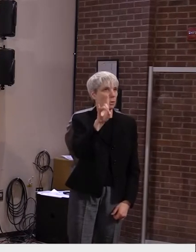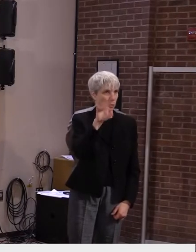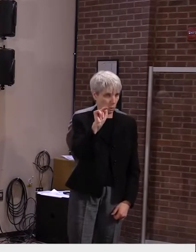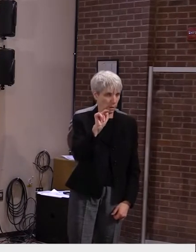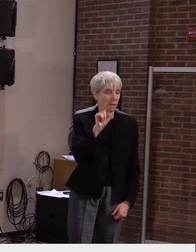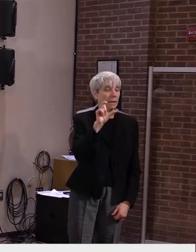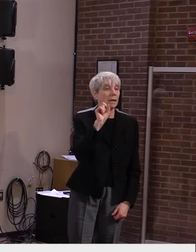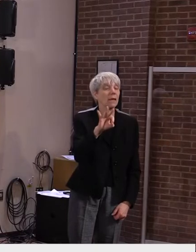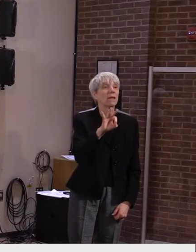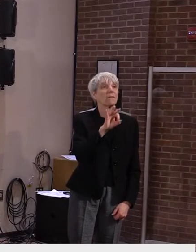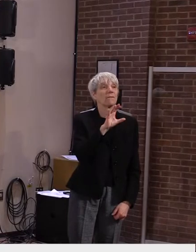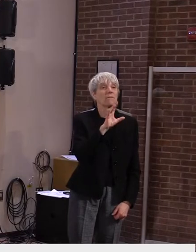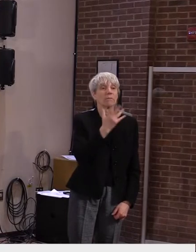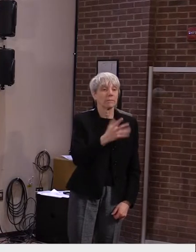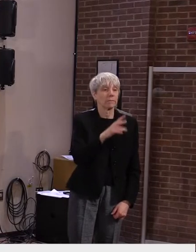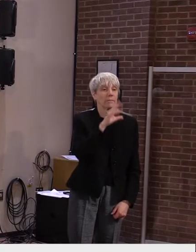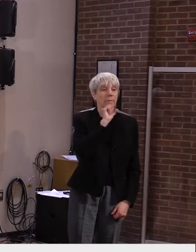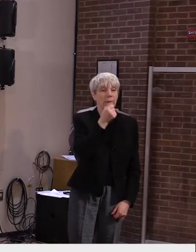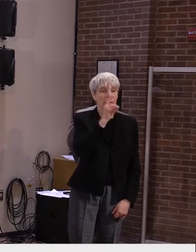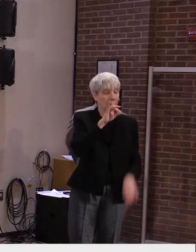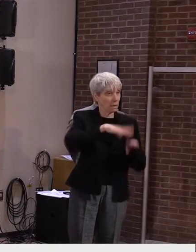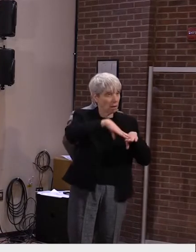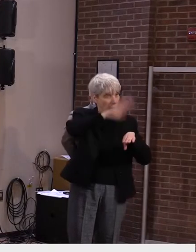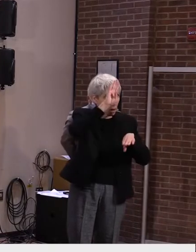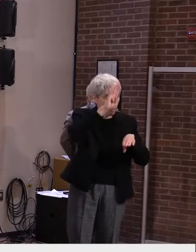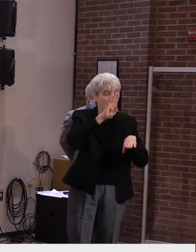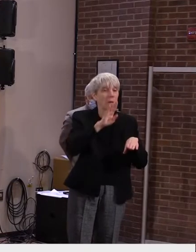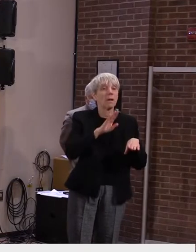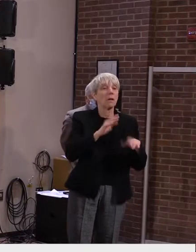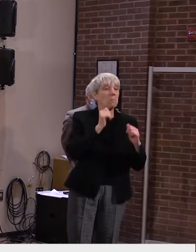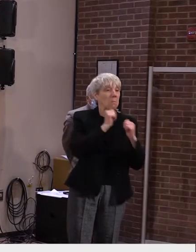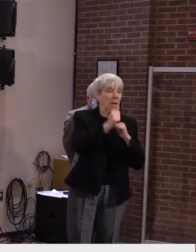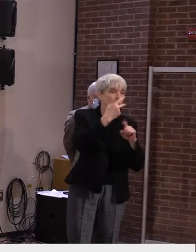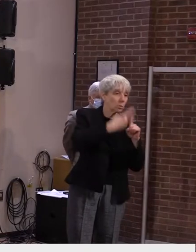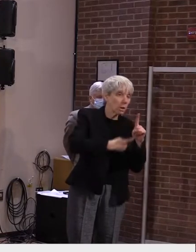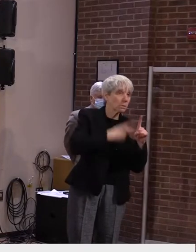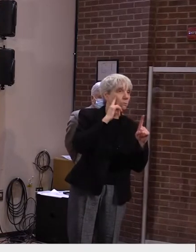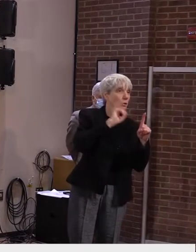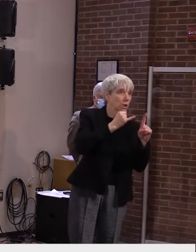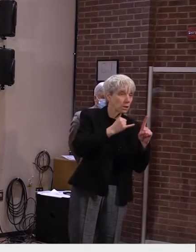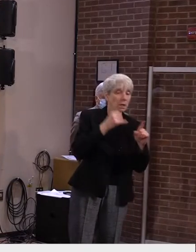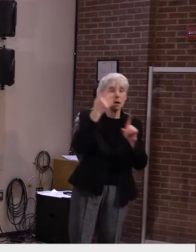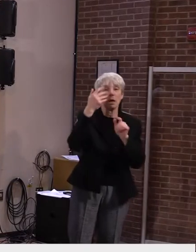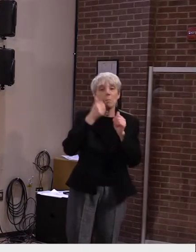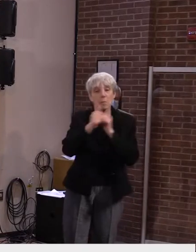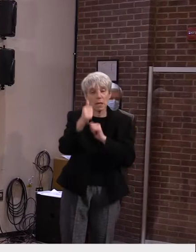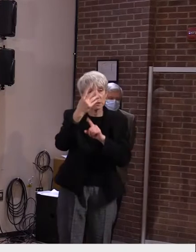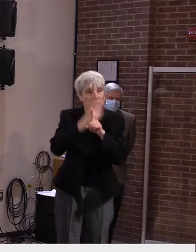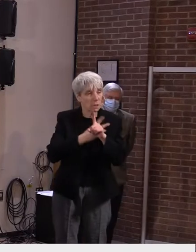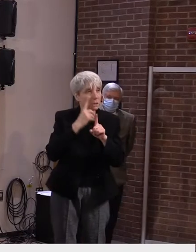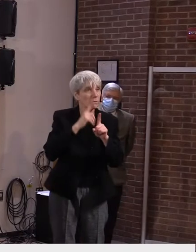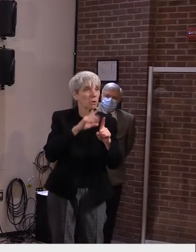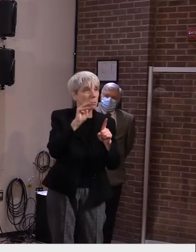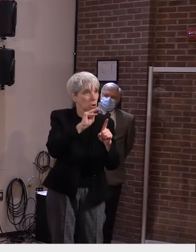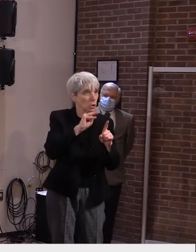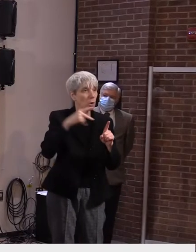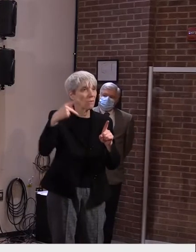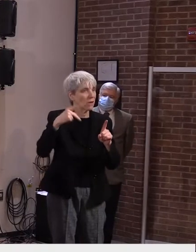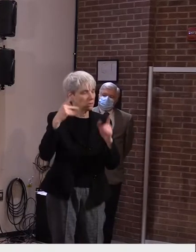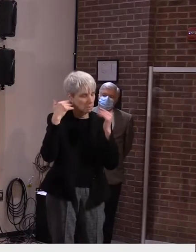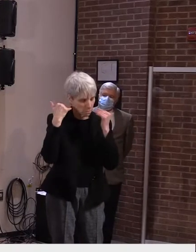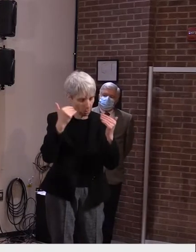by their age and the number of months since their last vaccine. If you need more reasons to get a